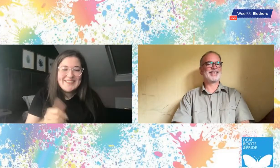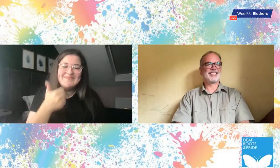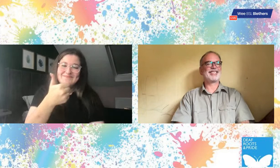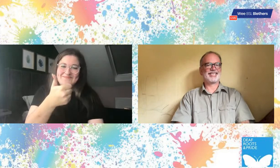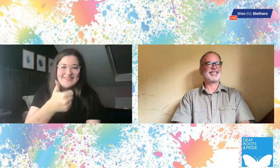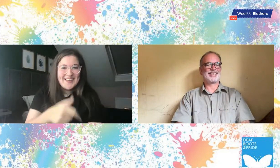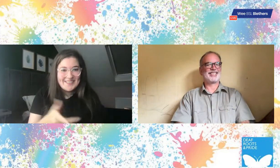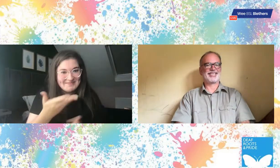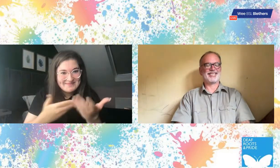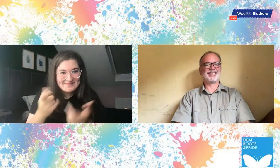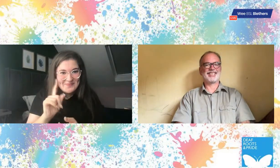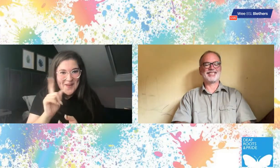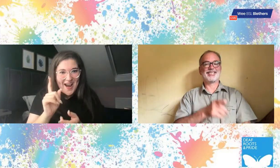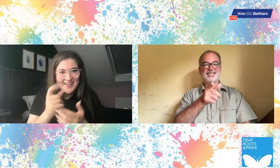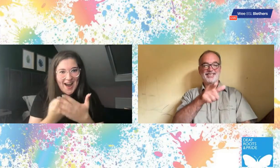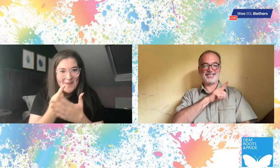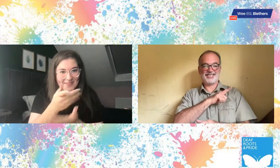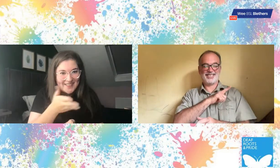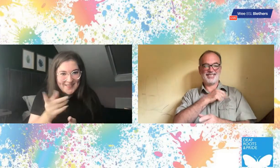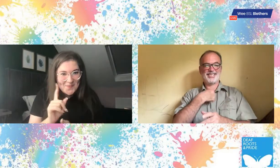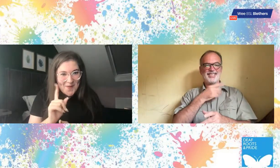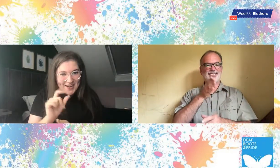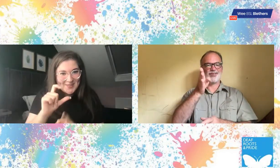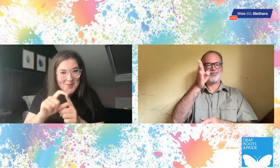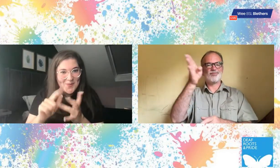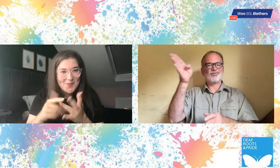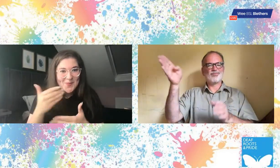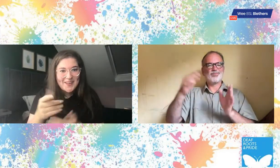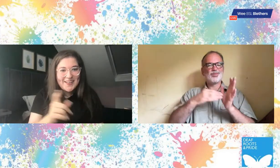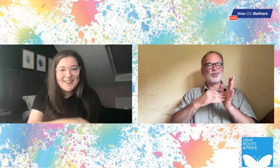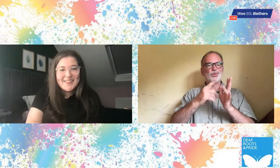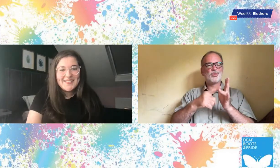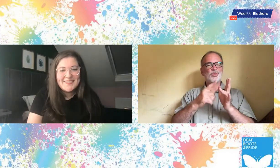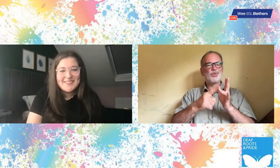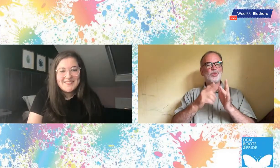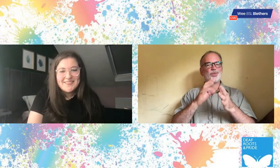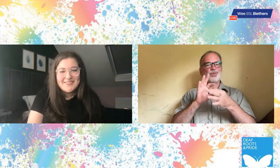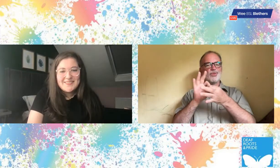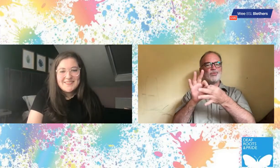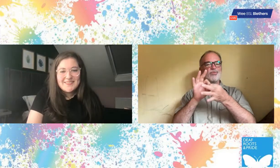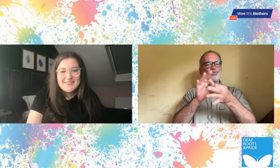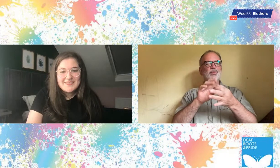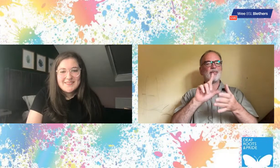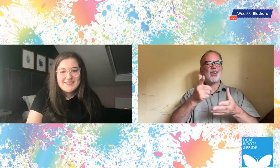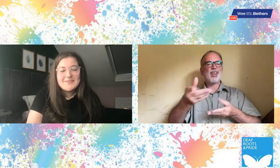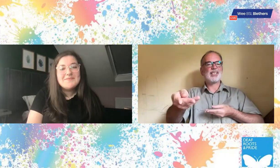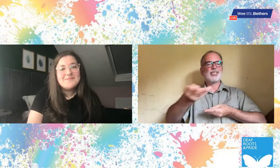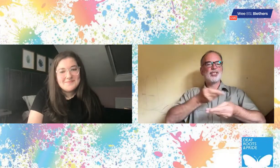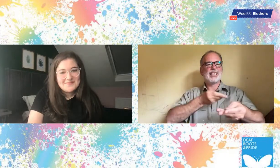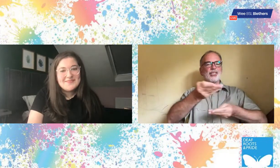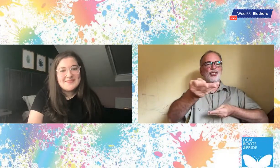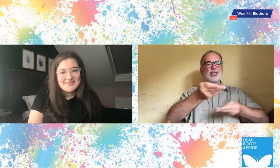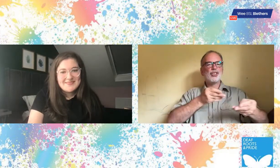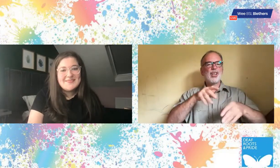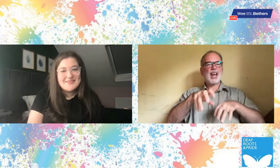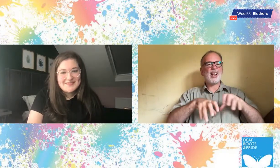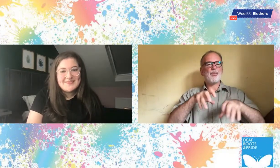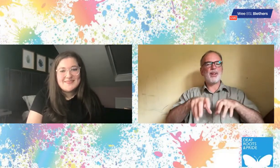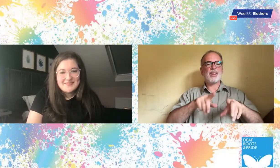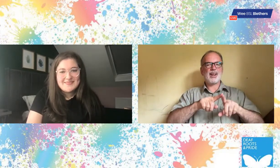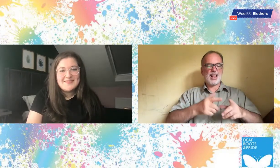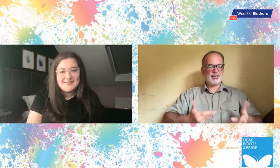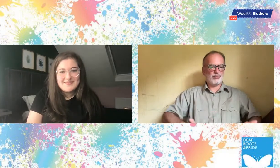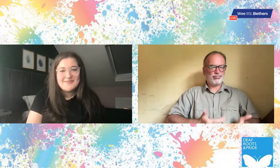Right. Ah, Okay. yeah. I made a mistake there. Tell me about this elephant story. Oh, well, I went around lots